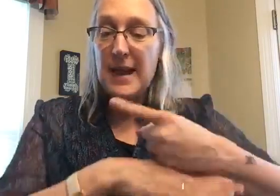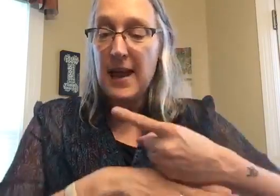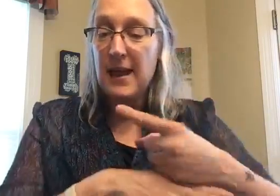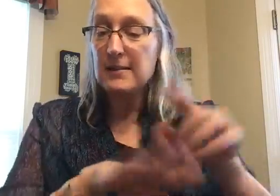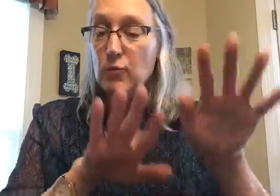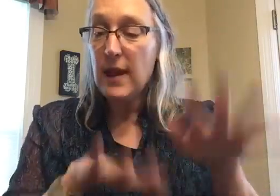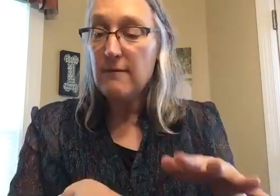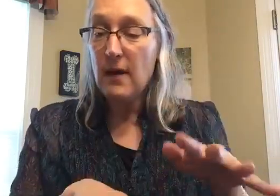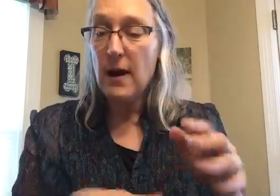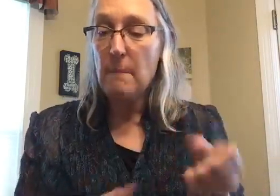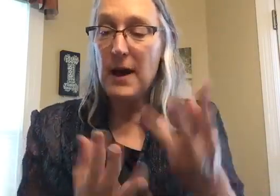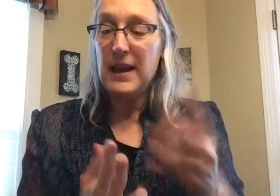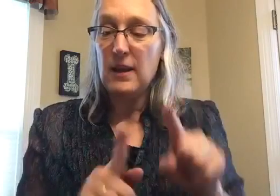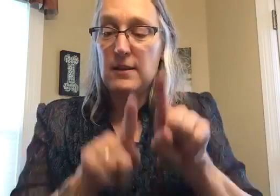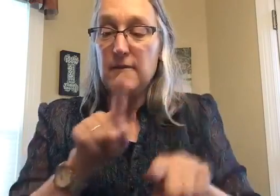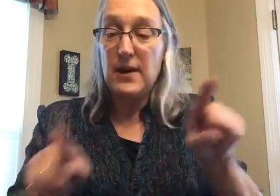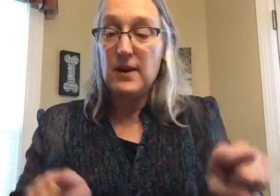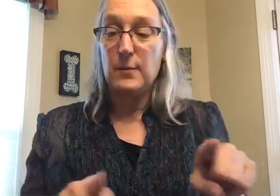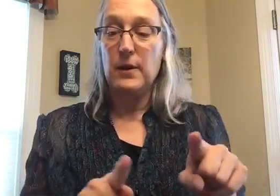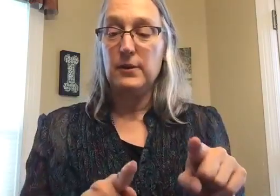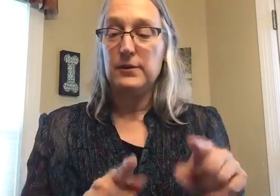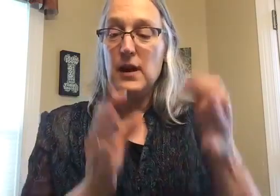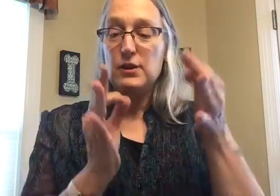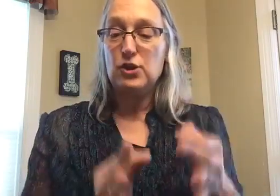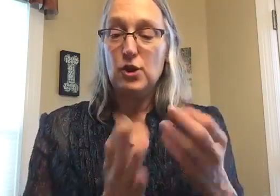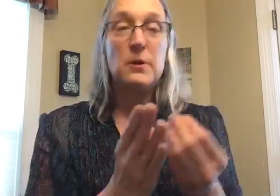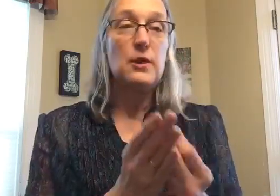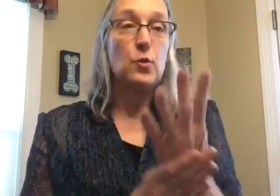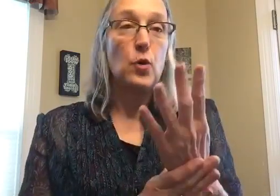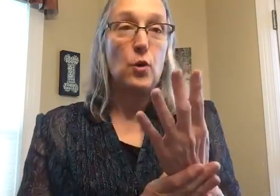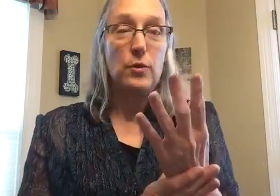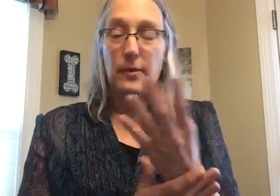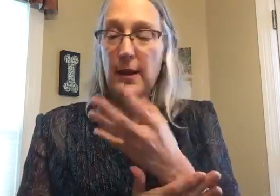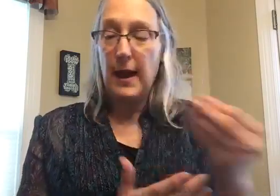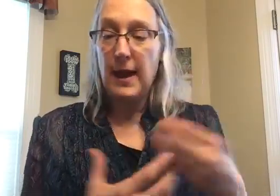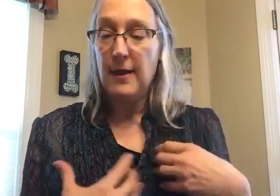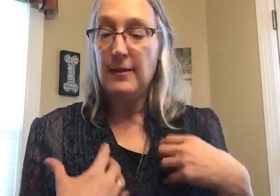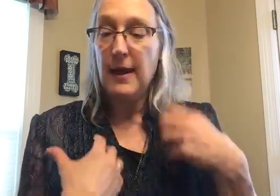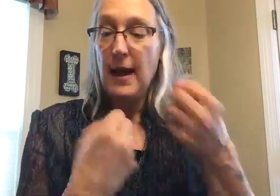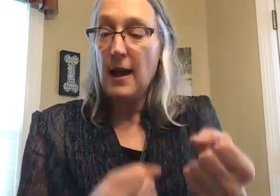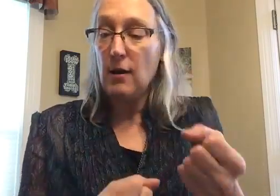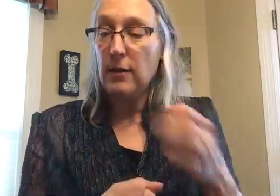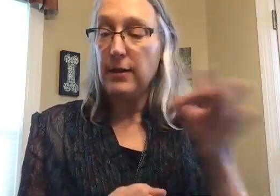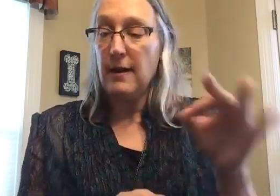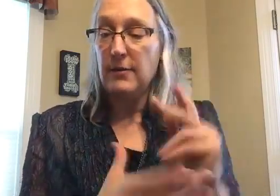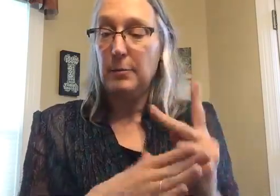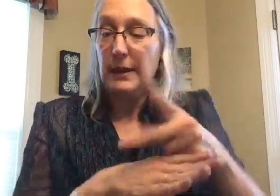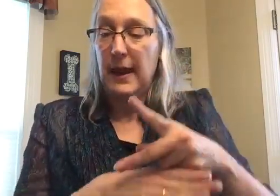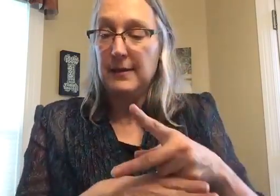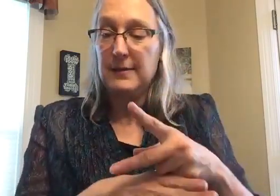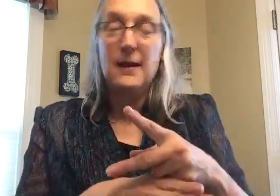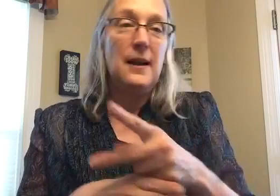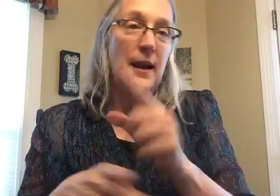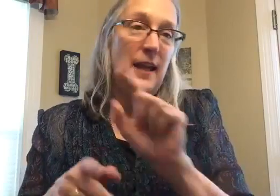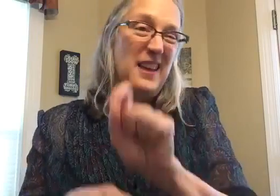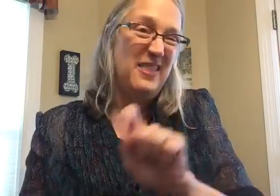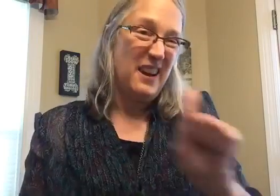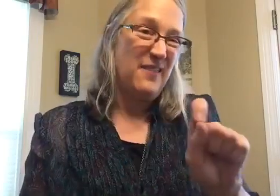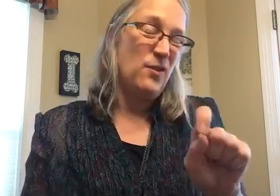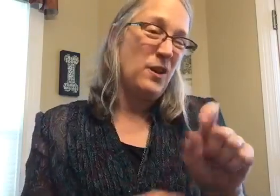days, rainfall, many other variables determine the growth and the health of the plants, and then therefore